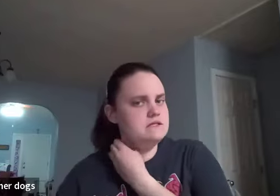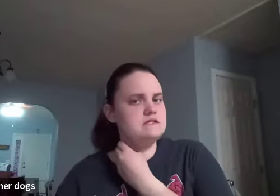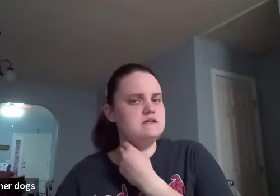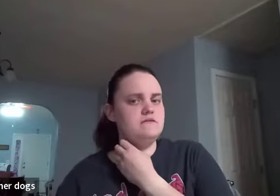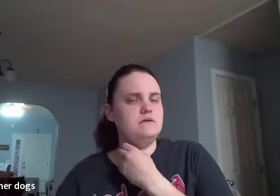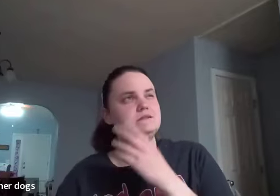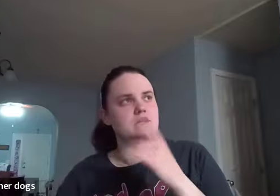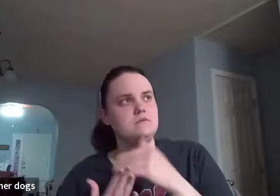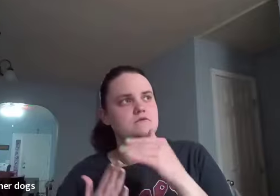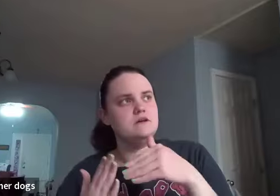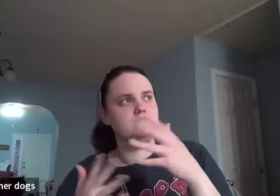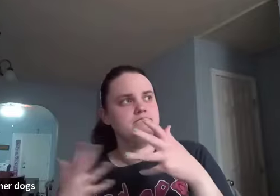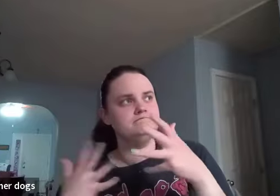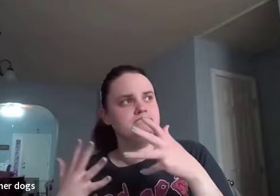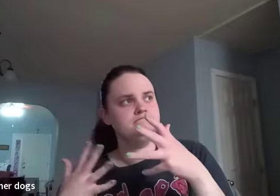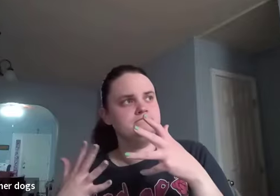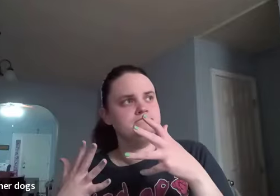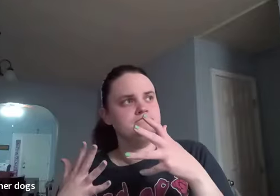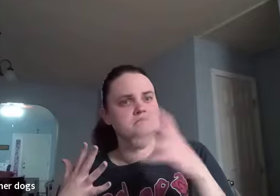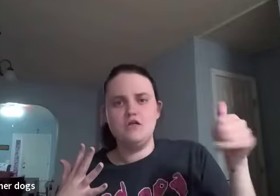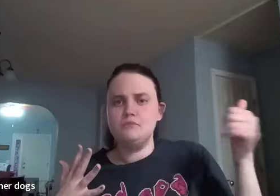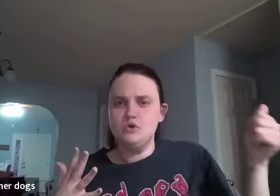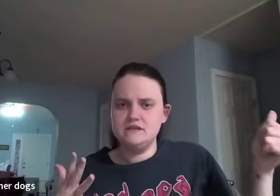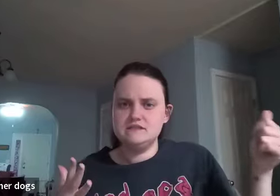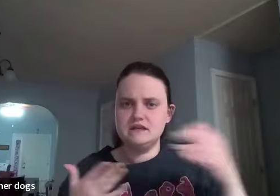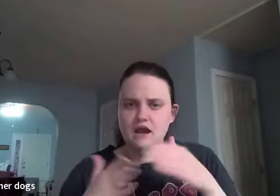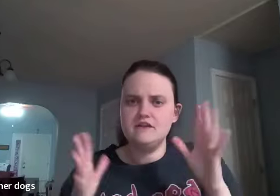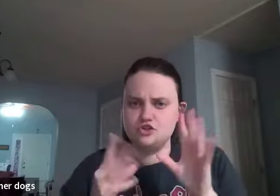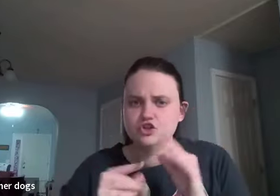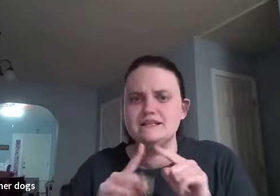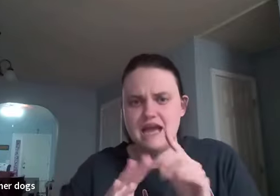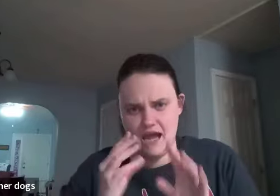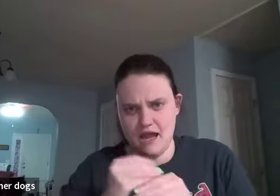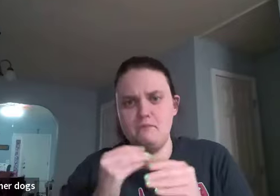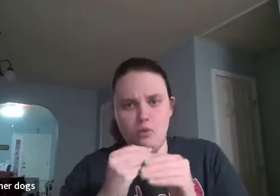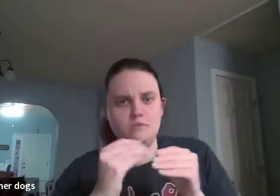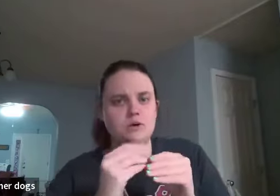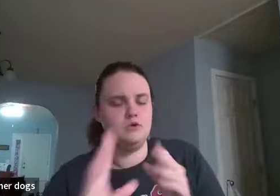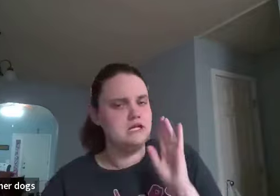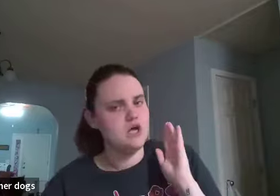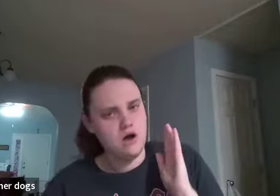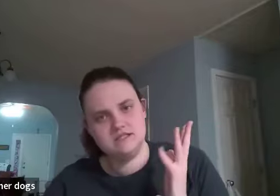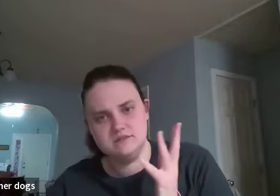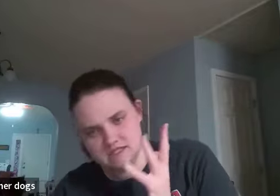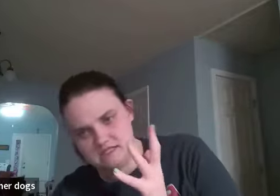movies and stuff like not scary movies, other movies. It kind of they're starting to add more and more and more, and it's awesome to